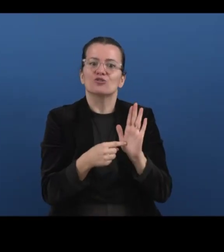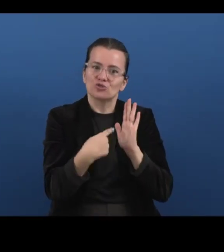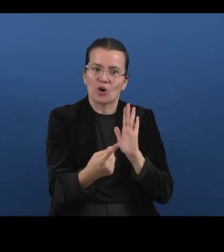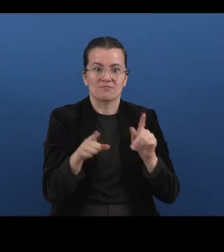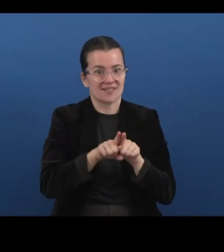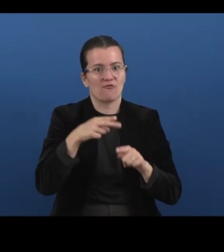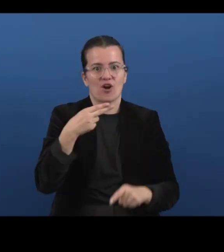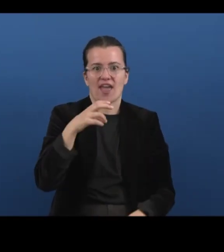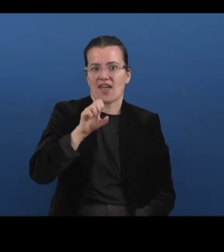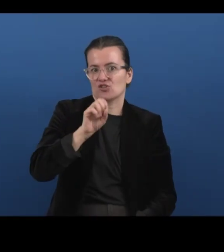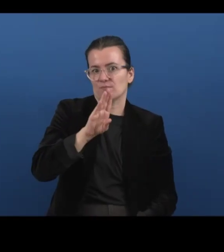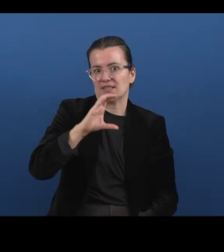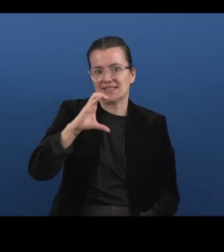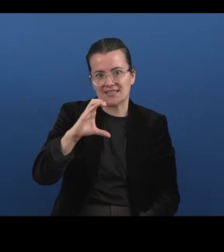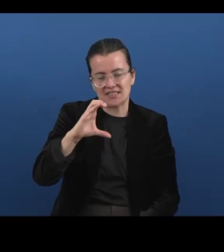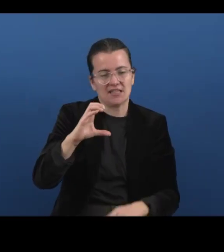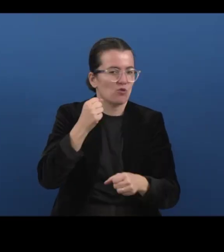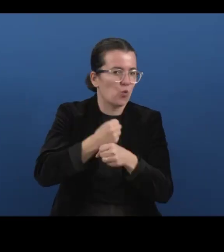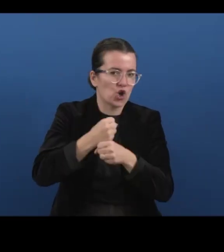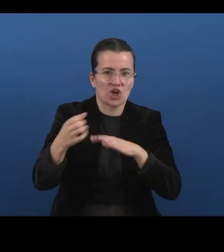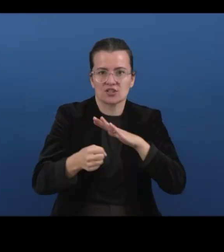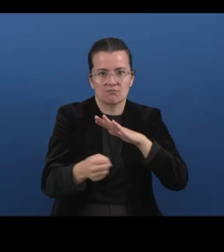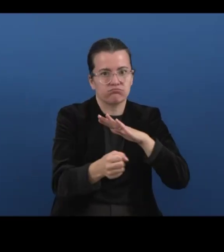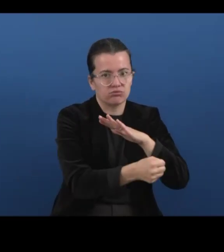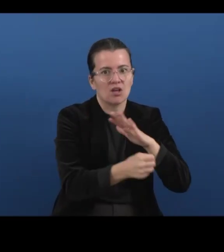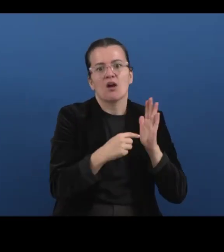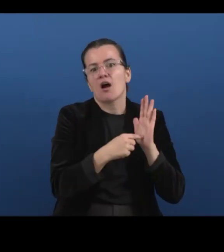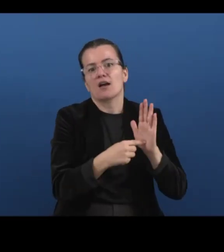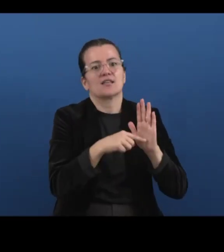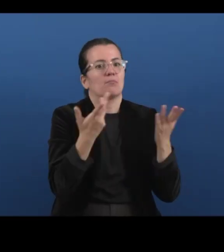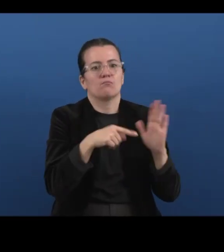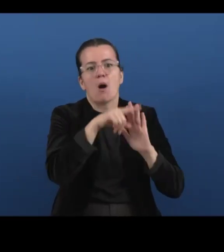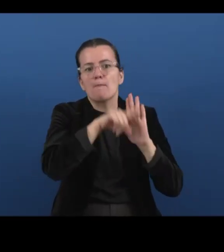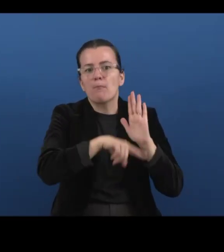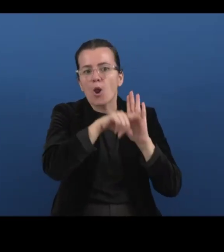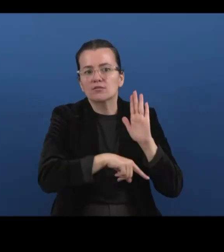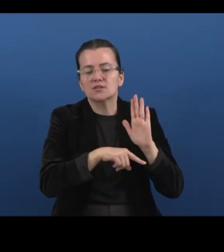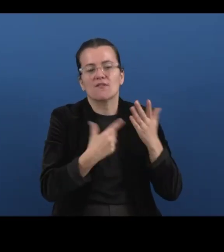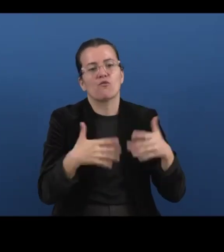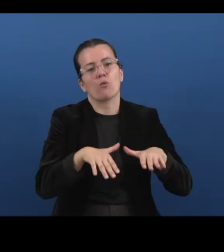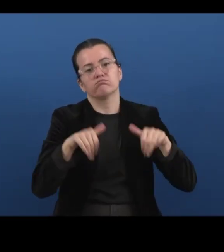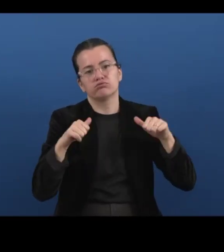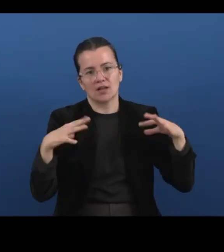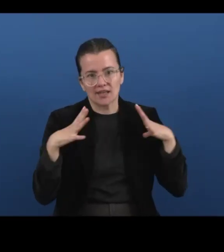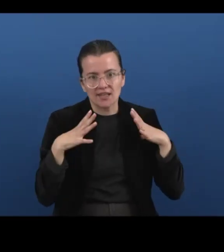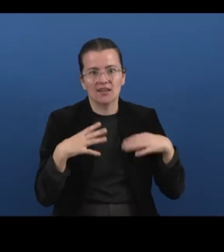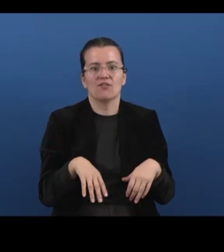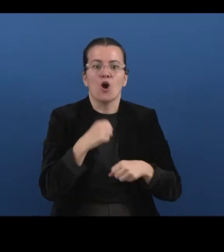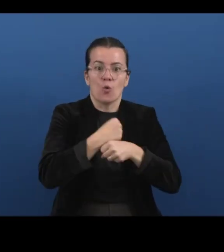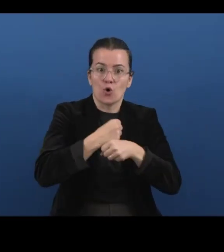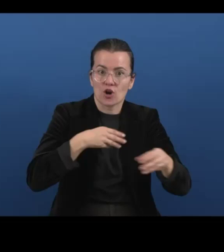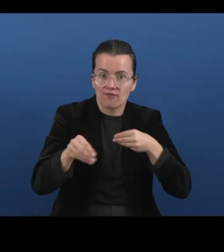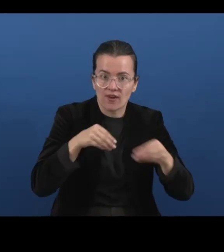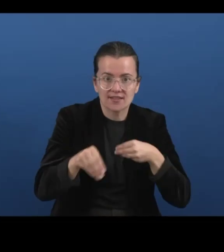leave policies, flexible working, the option to take a sabbatical, wellbeing support, and that offered by